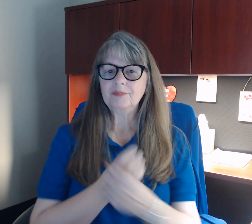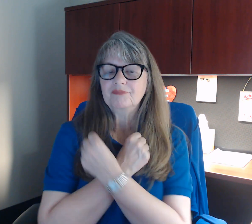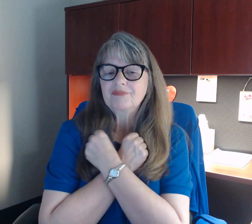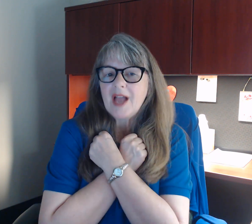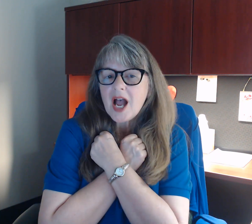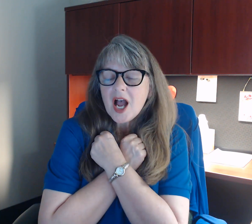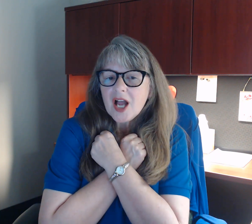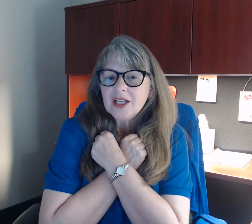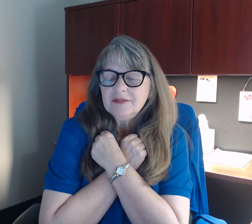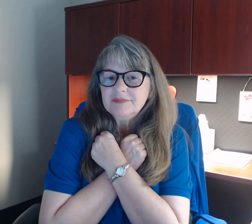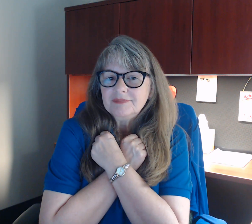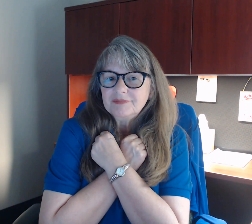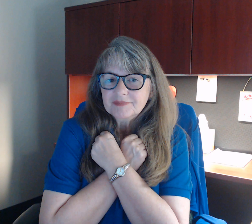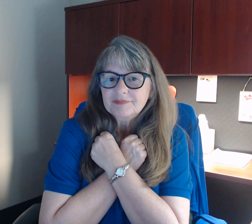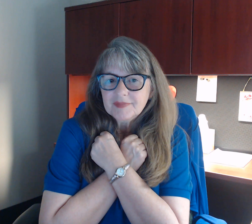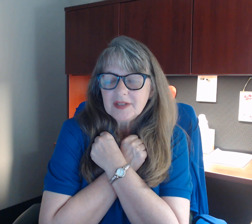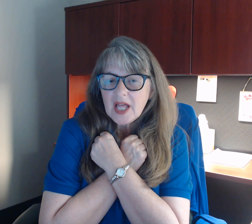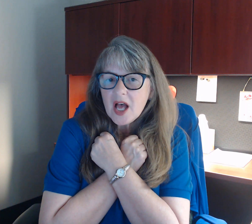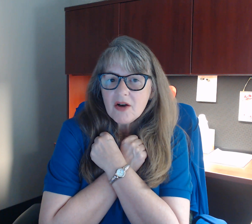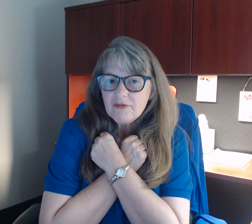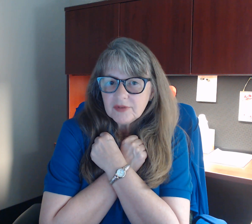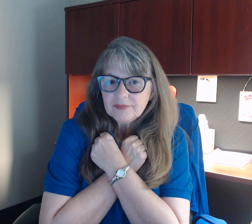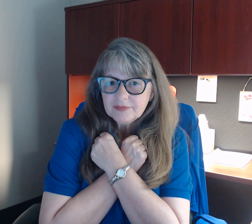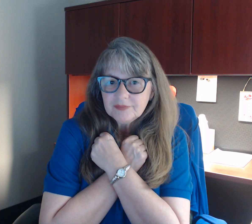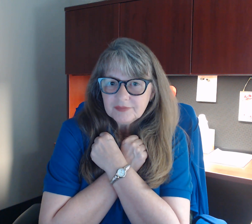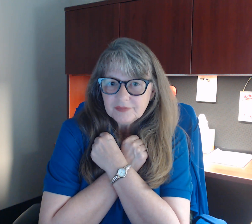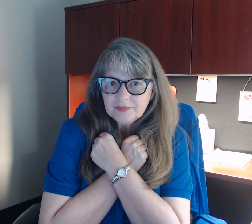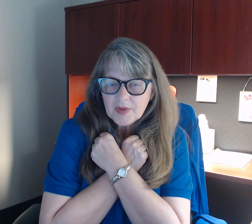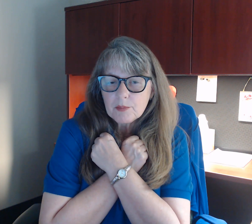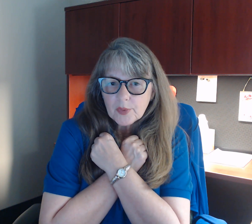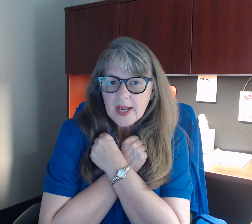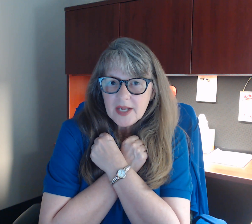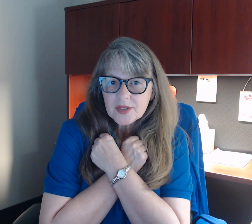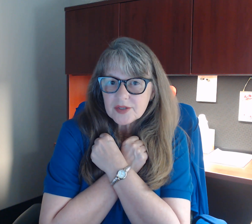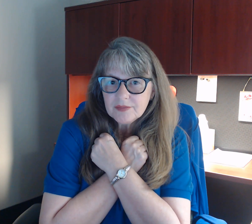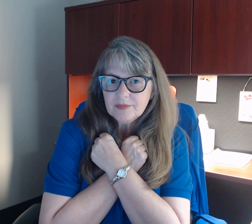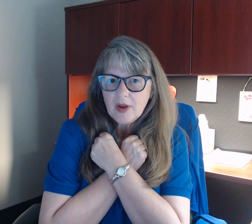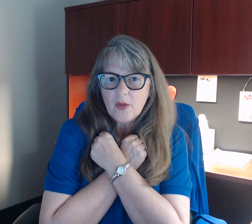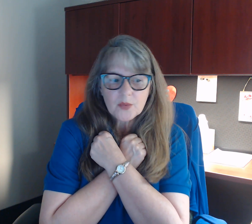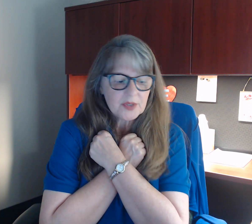A hug, love, embrace, all those signs.